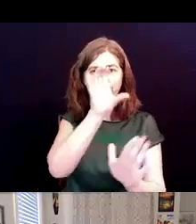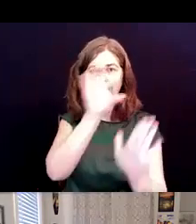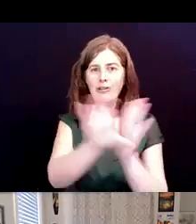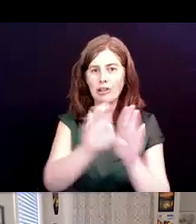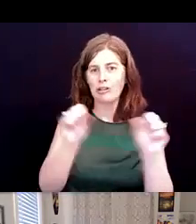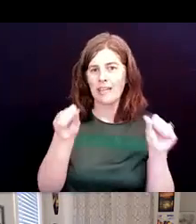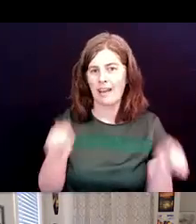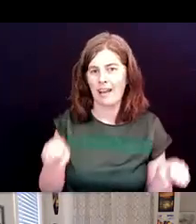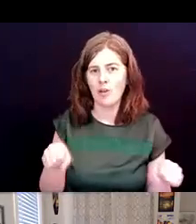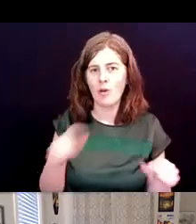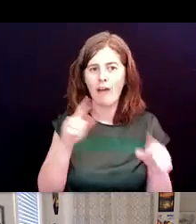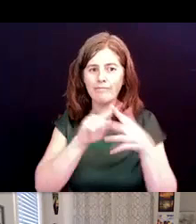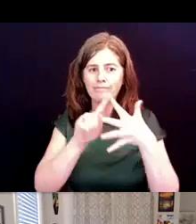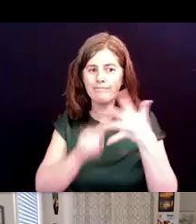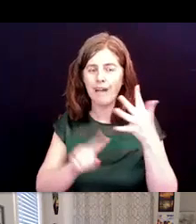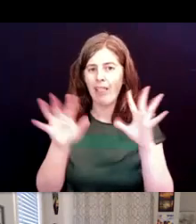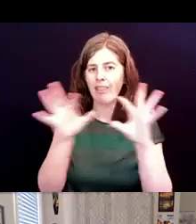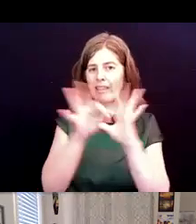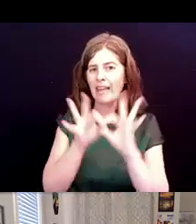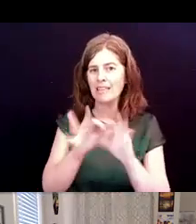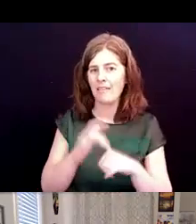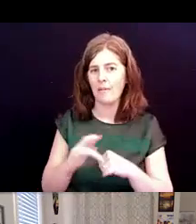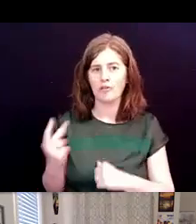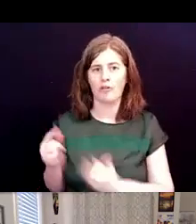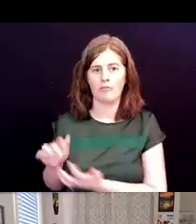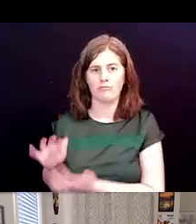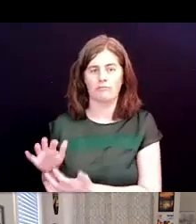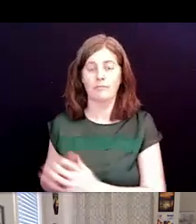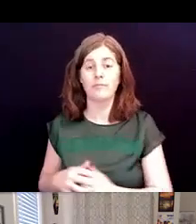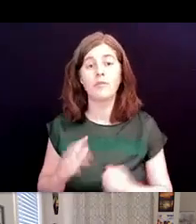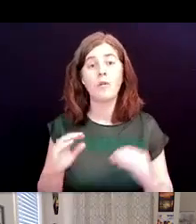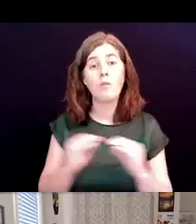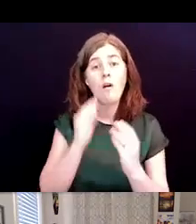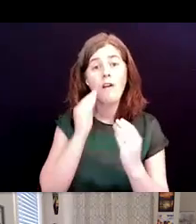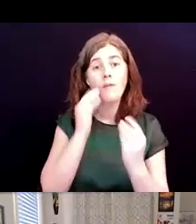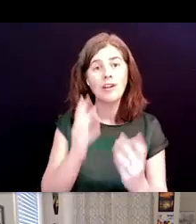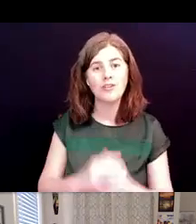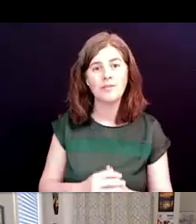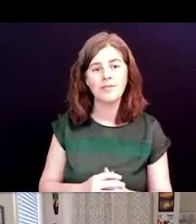you have these links. For additional information,